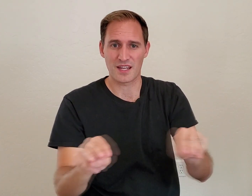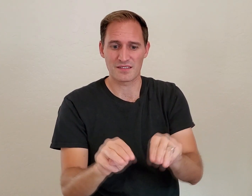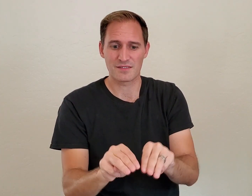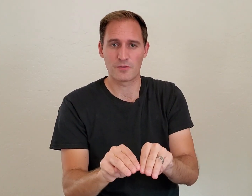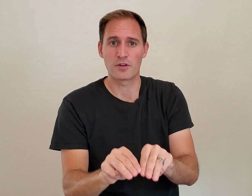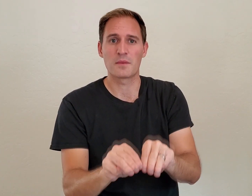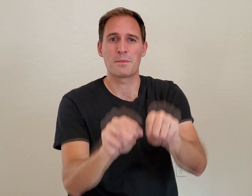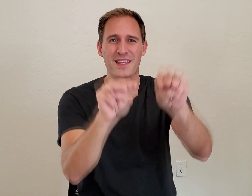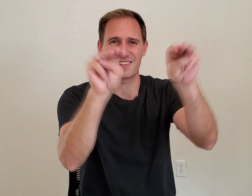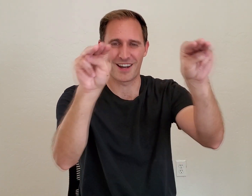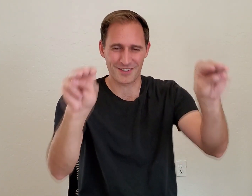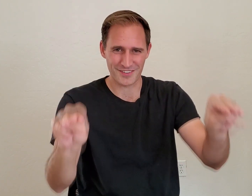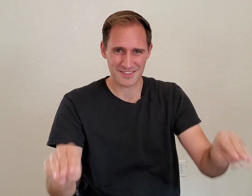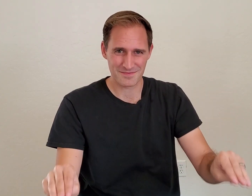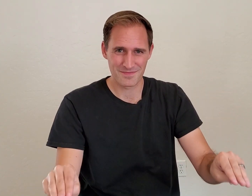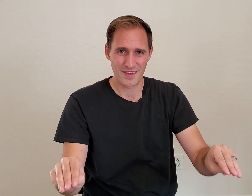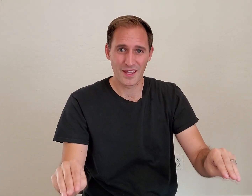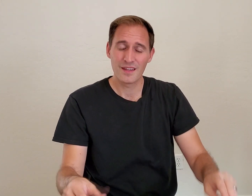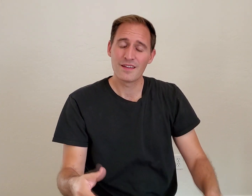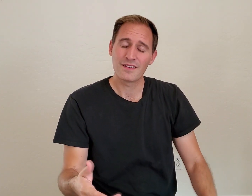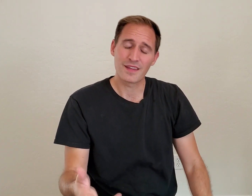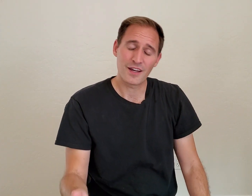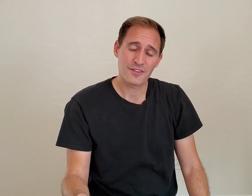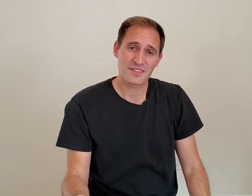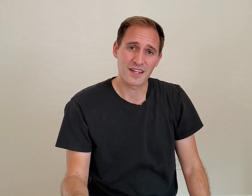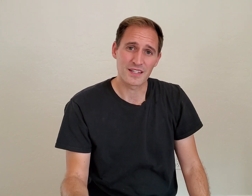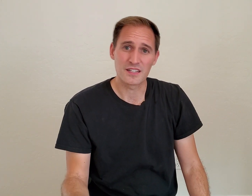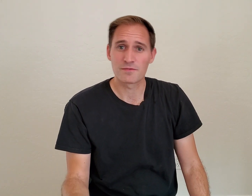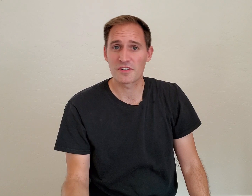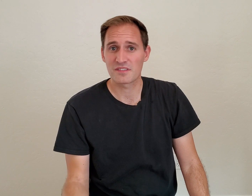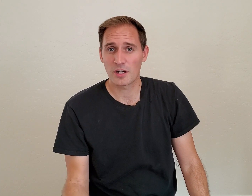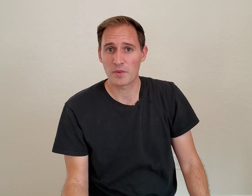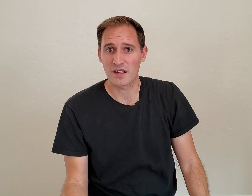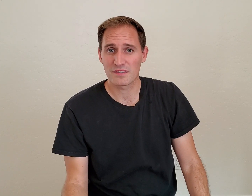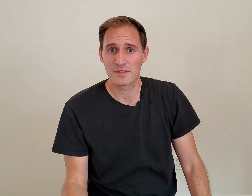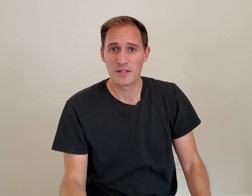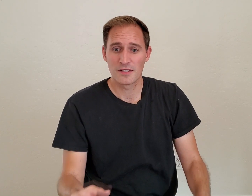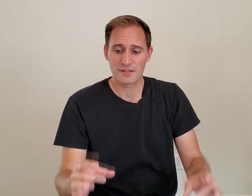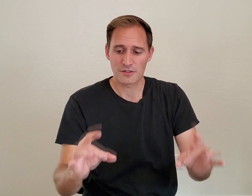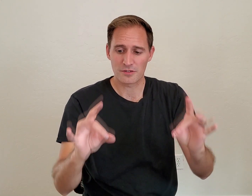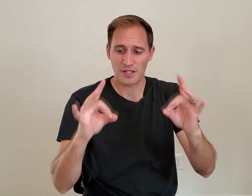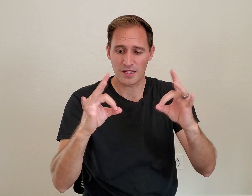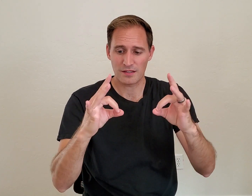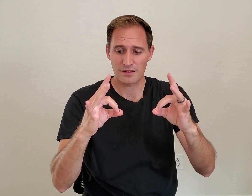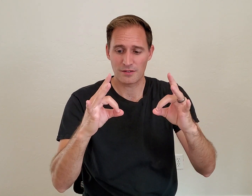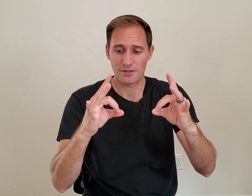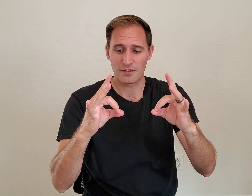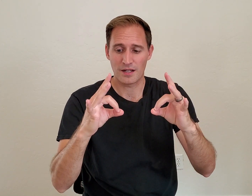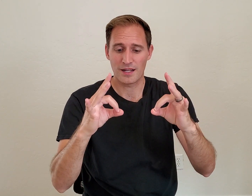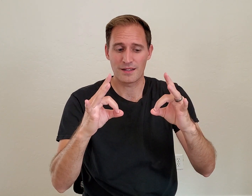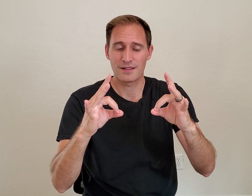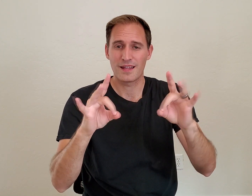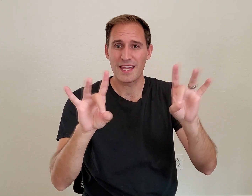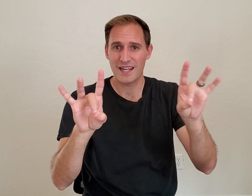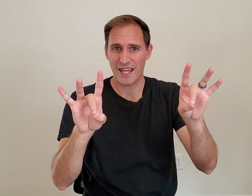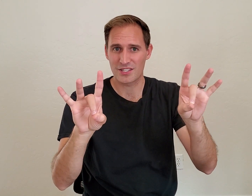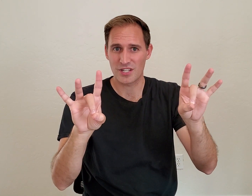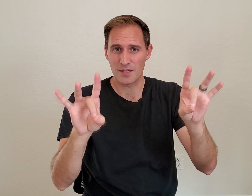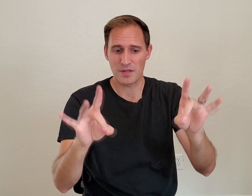hands for McDonald's. The other sign is for Starbucks. So you'll take your 8 hand shape and